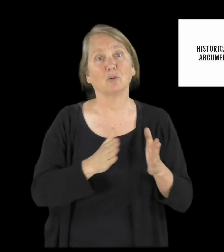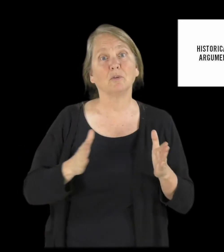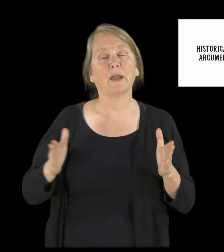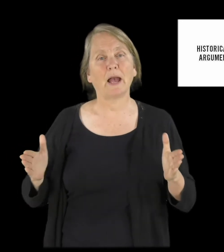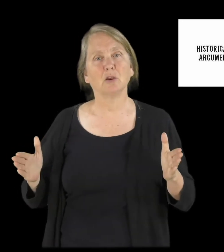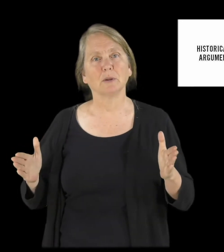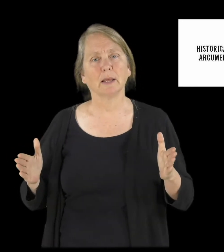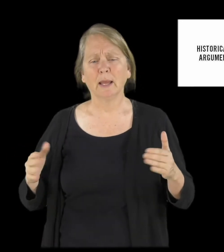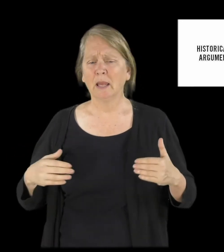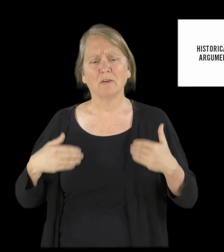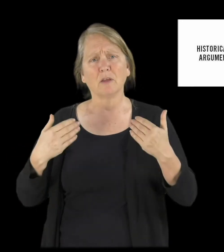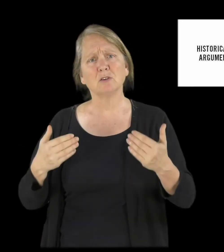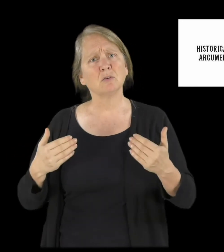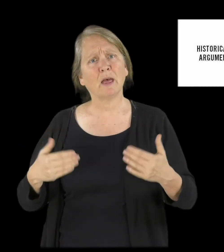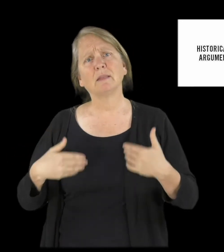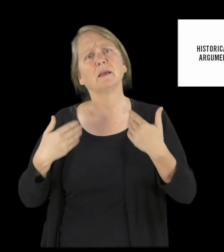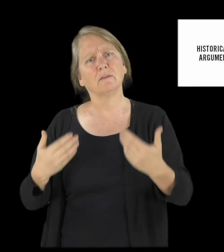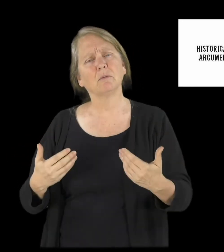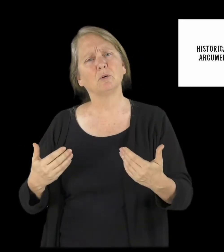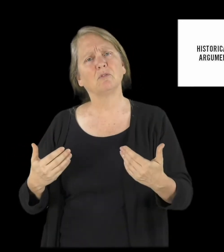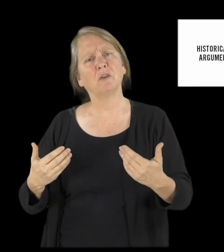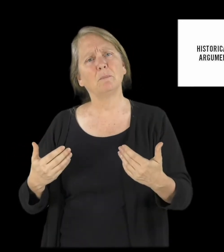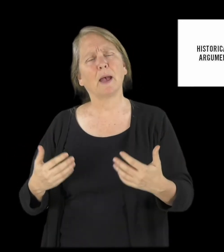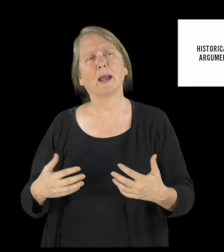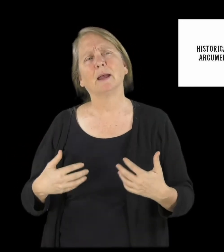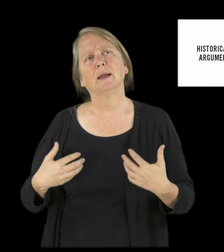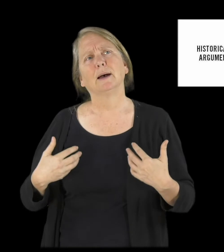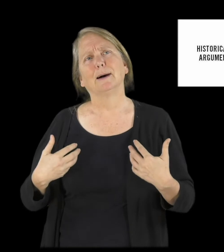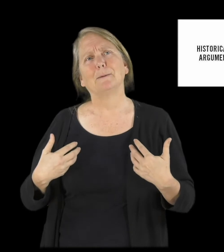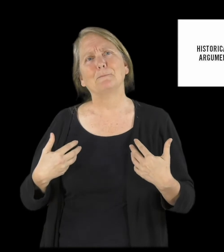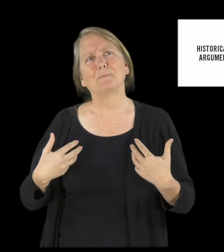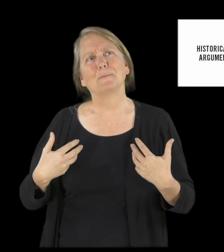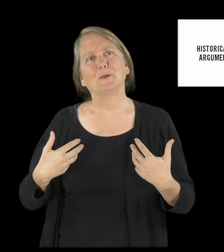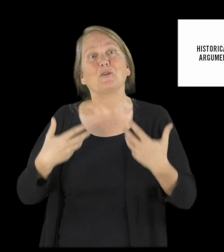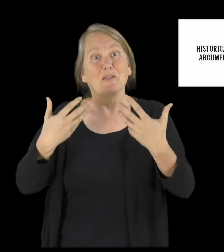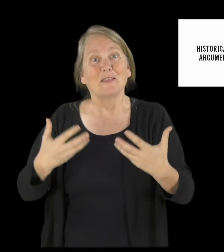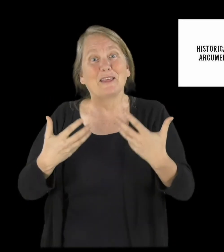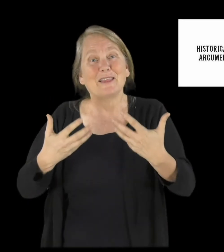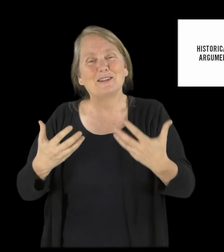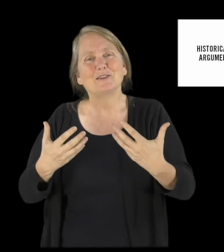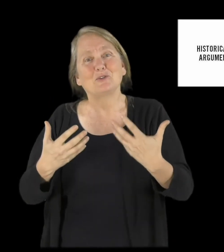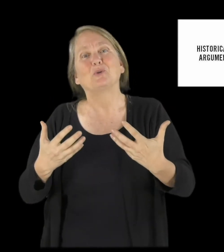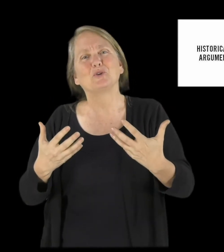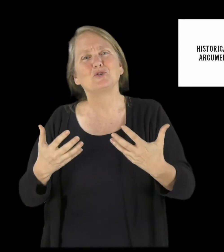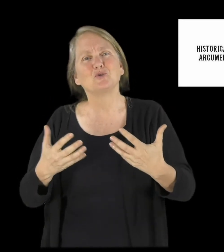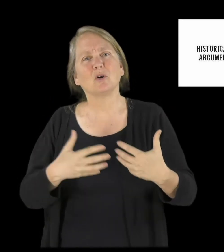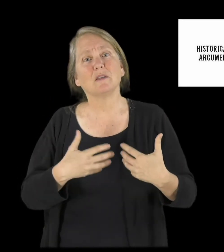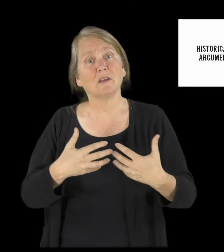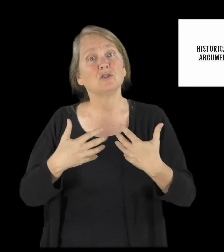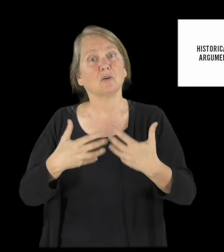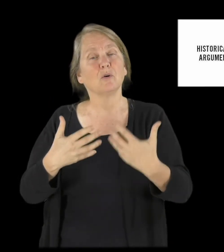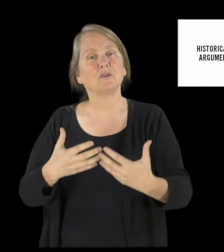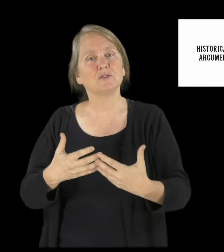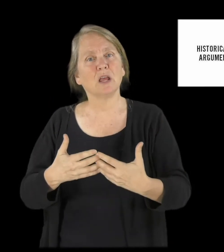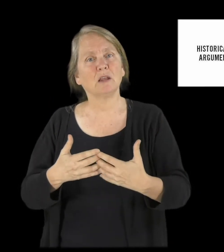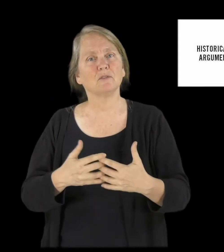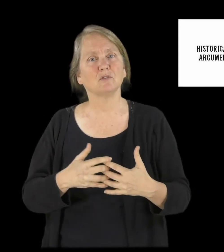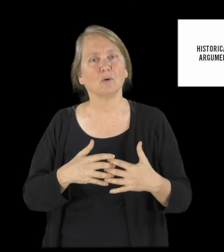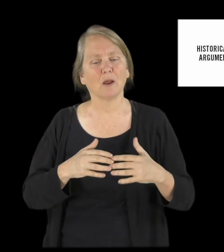it accurately. If they do that, then give them good feedback, that they told a good story, that they showed their understanding of the story.